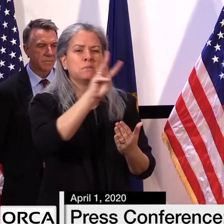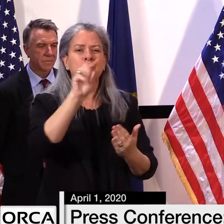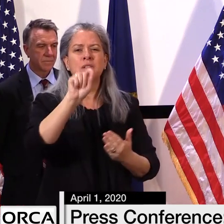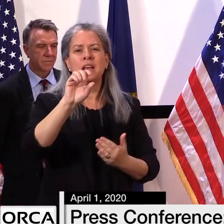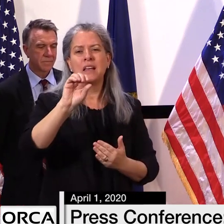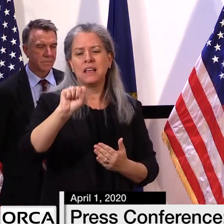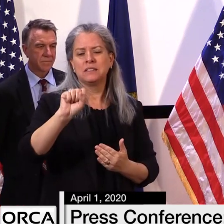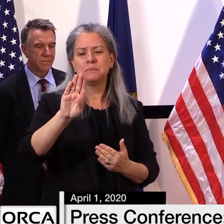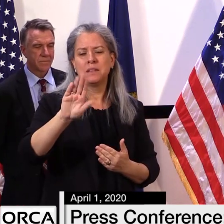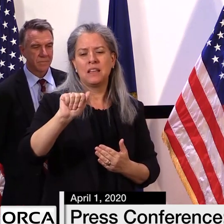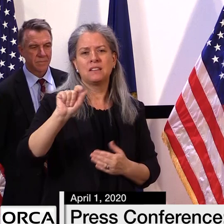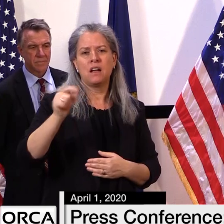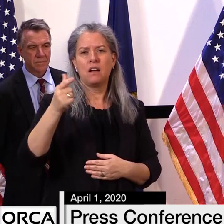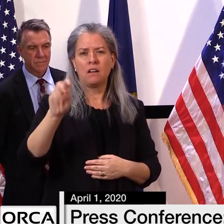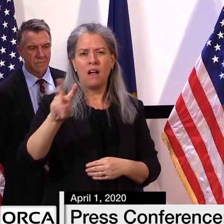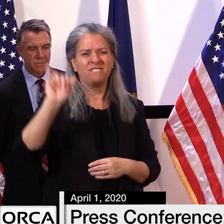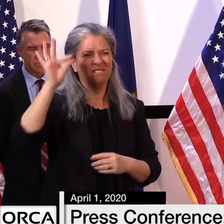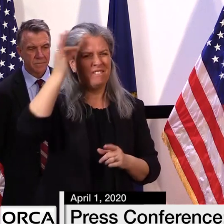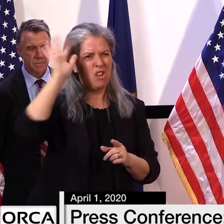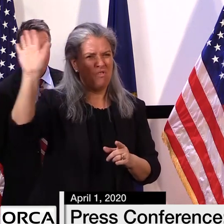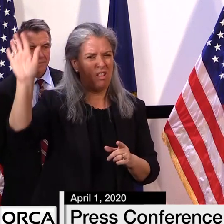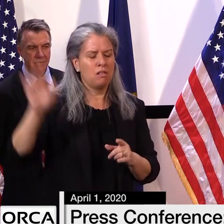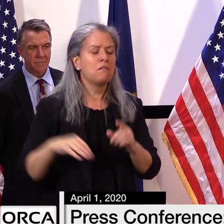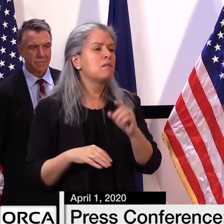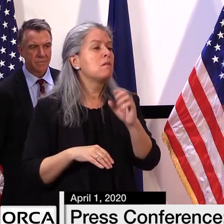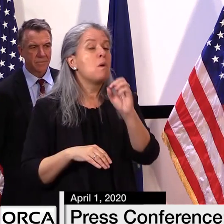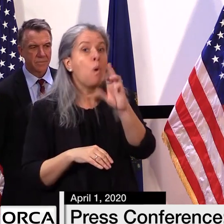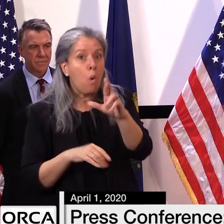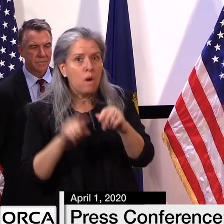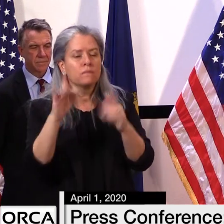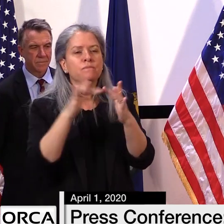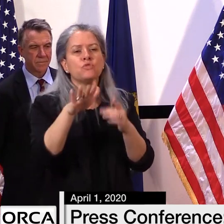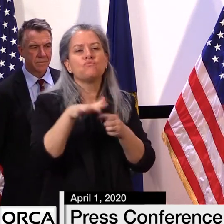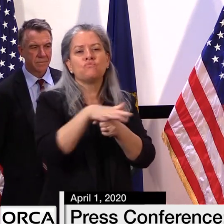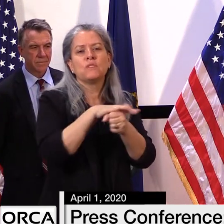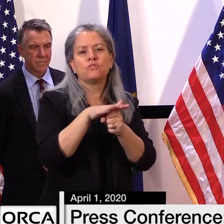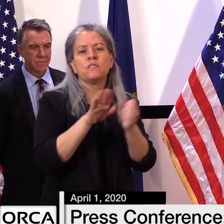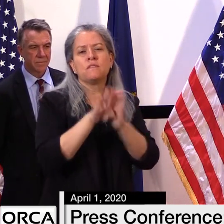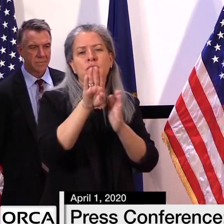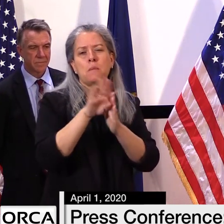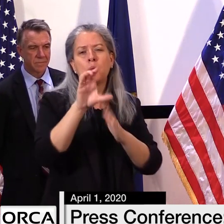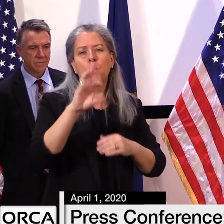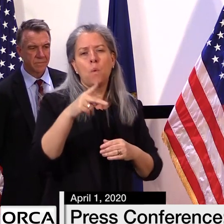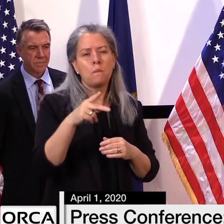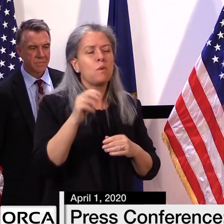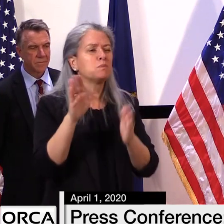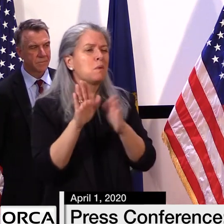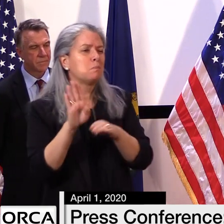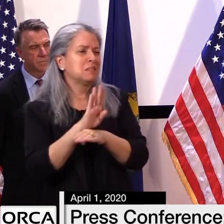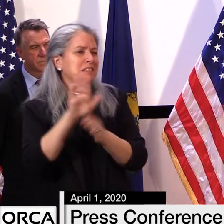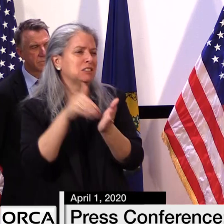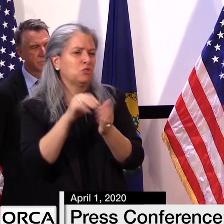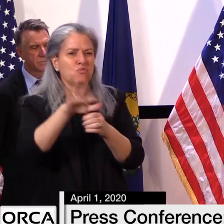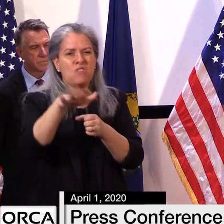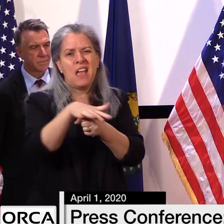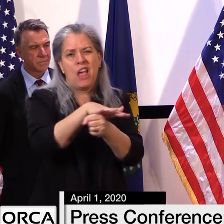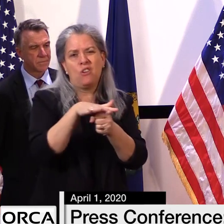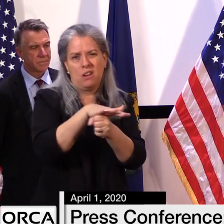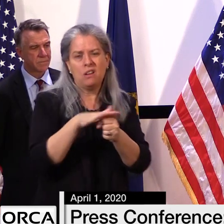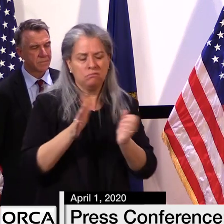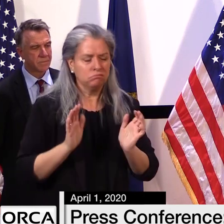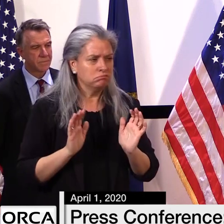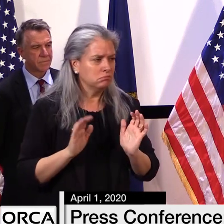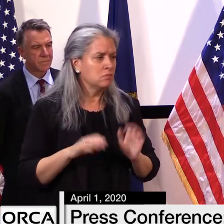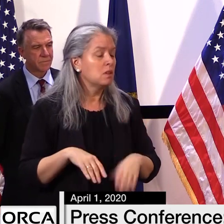www.sba.gov, or by reaching out to your regional development corporation or the Small Business Development Center. We